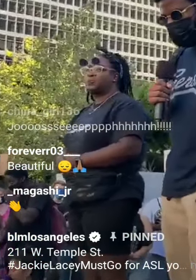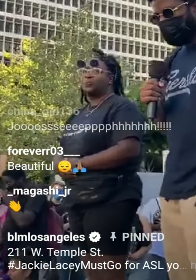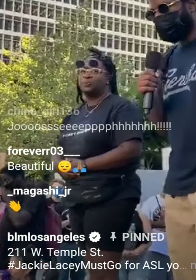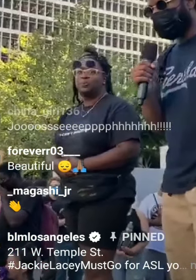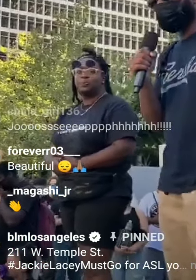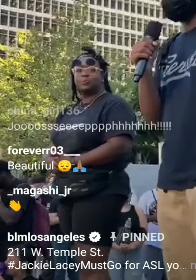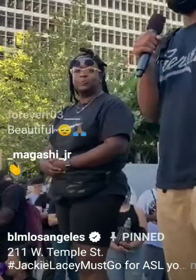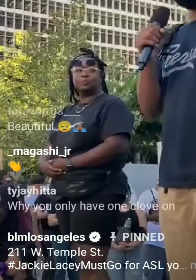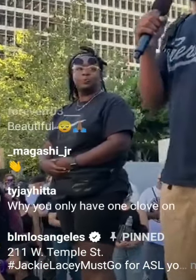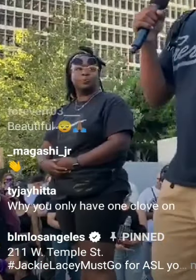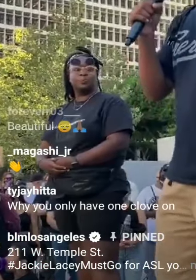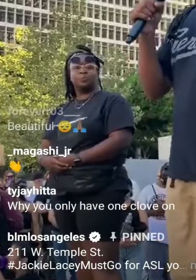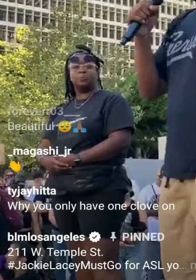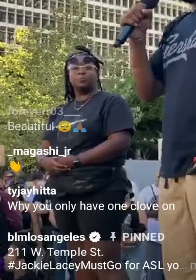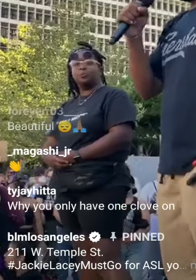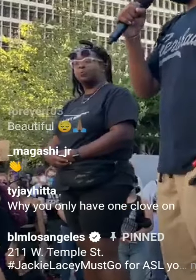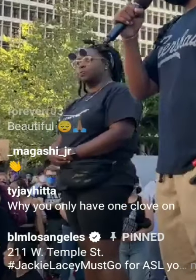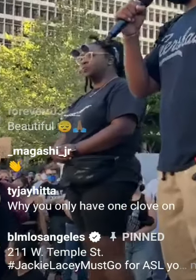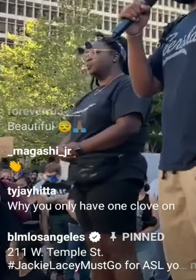And so we said no more.